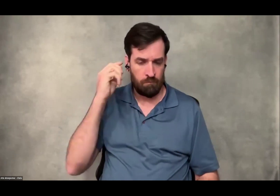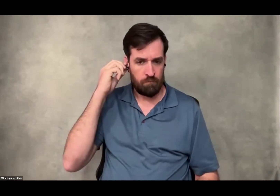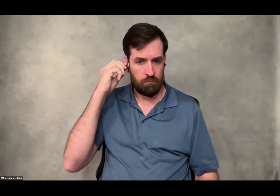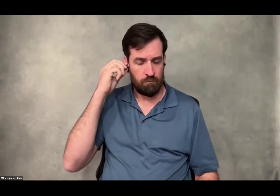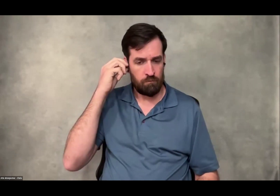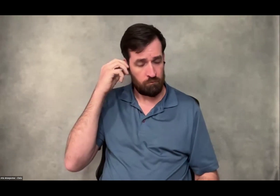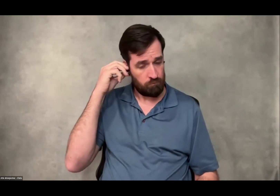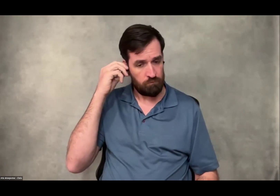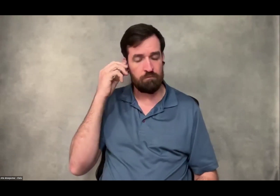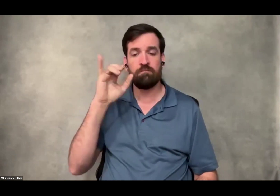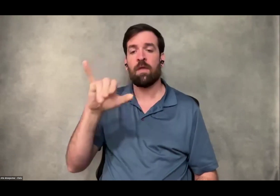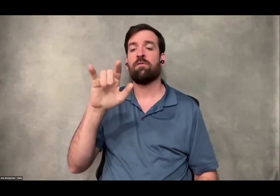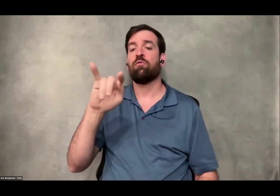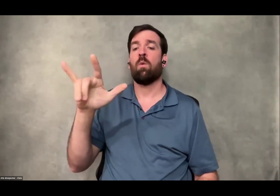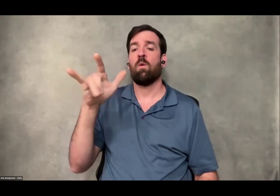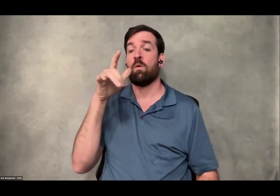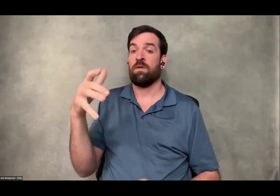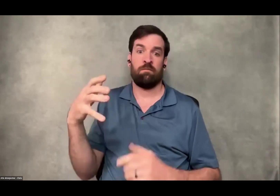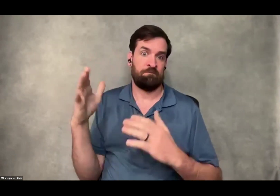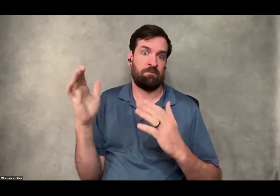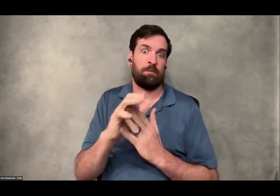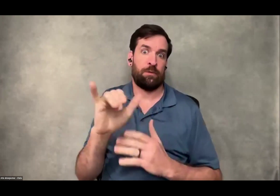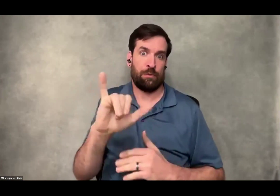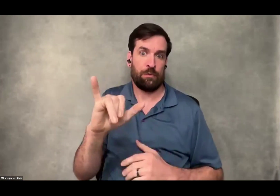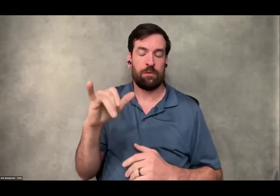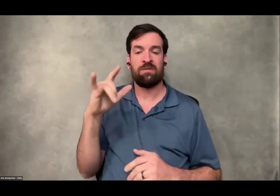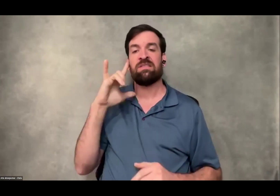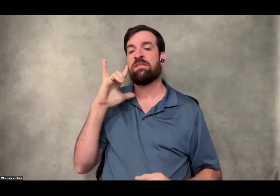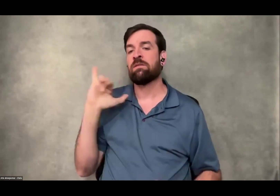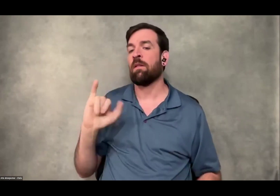be among the top in terms of human sounding